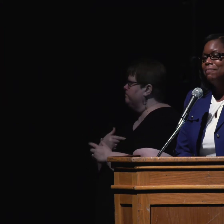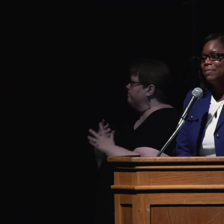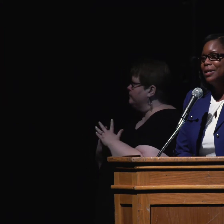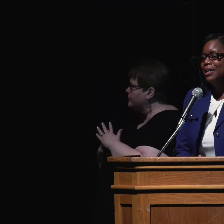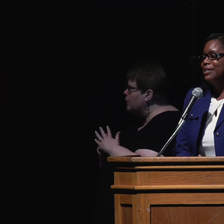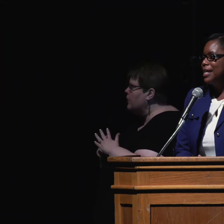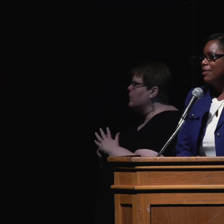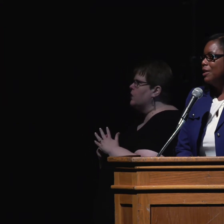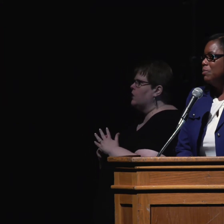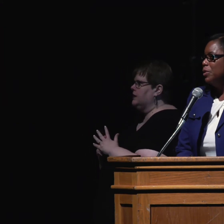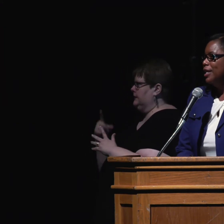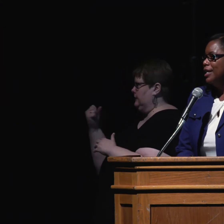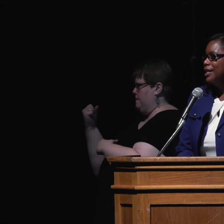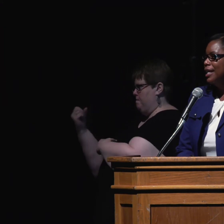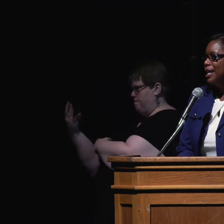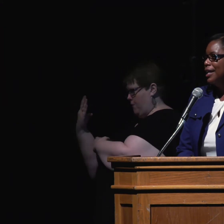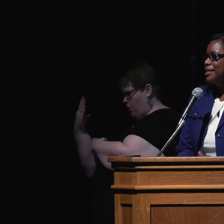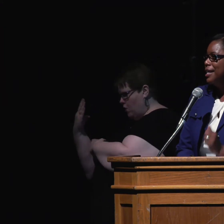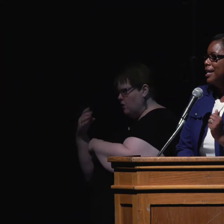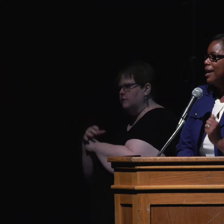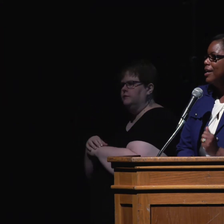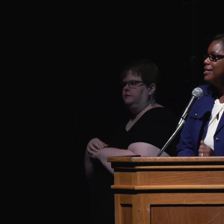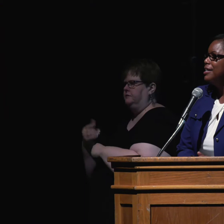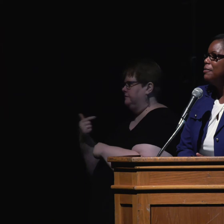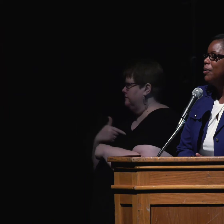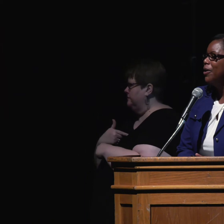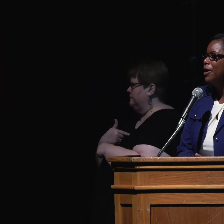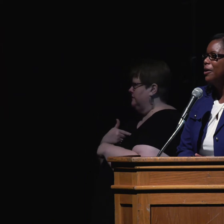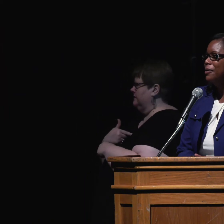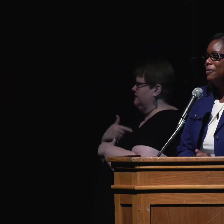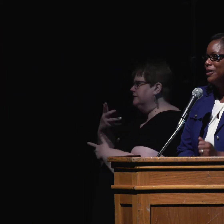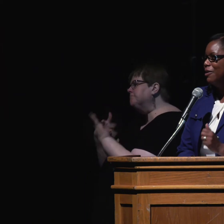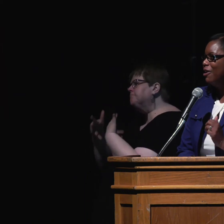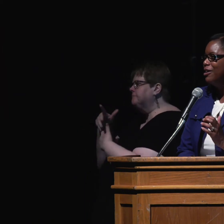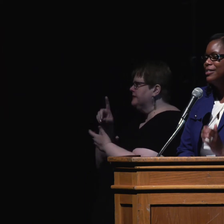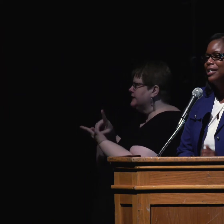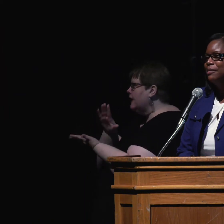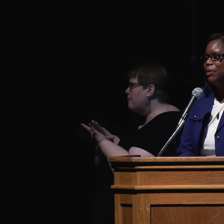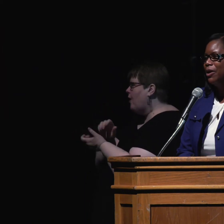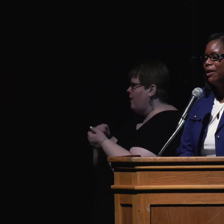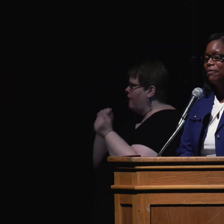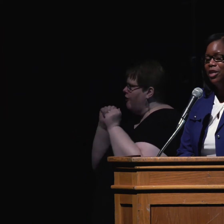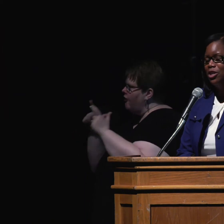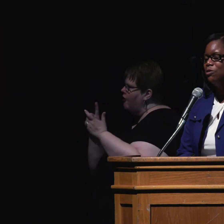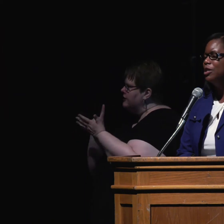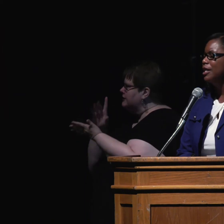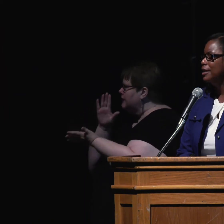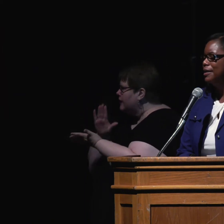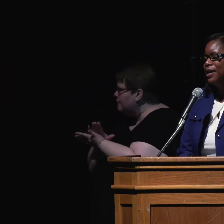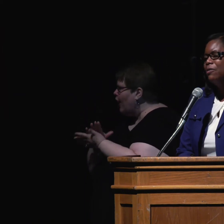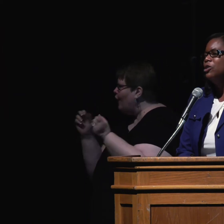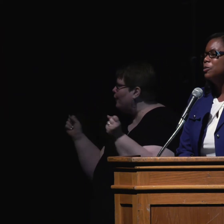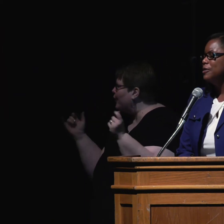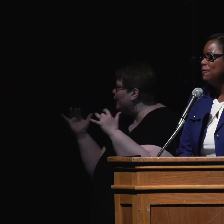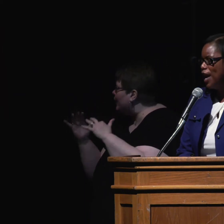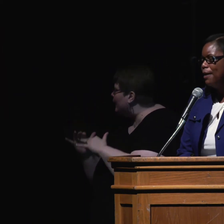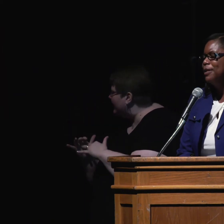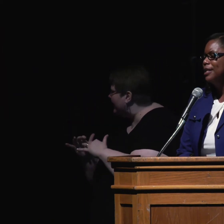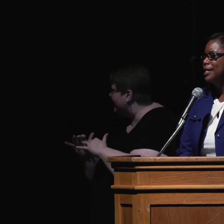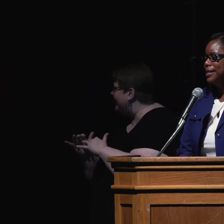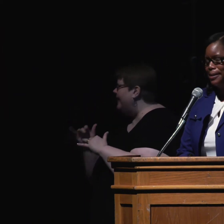it Saturday morning. I got to hang out at Dunbar with the all Dunbar reunion, which